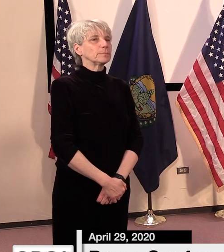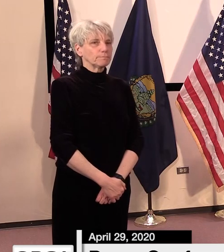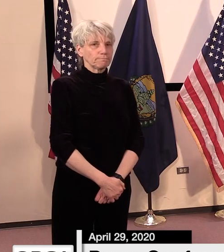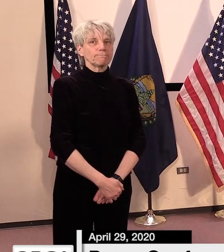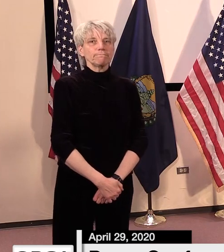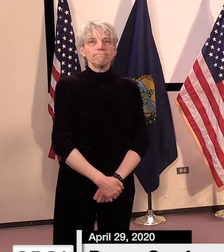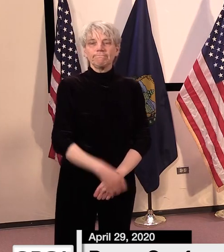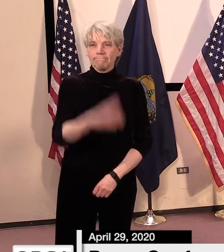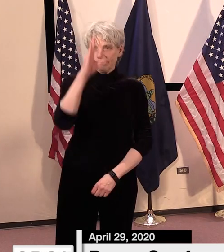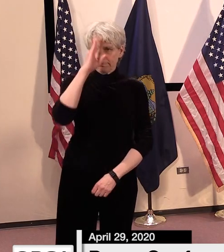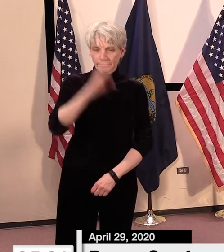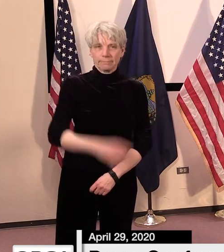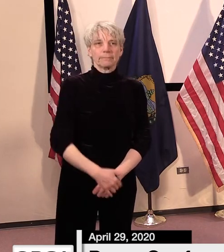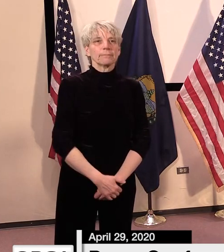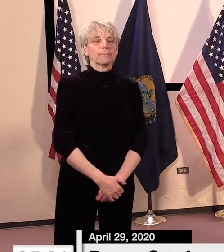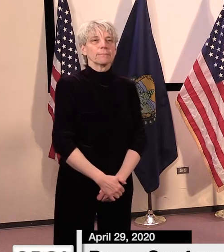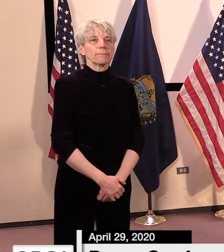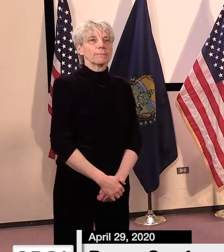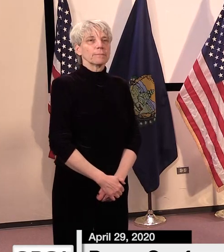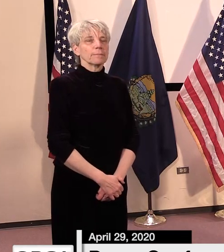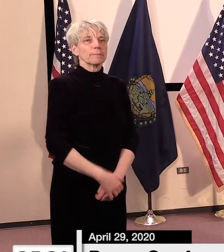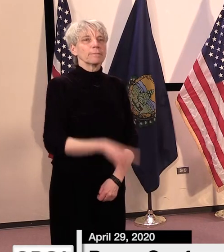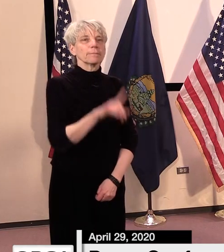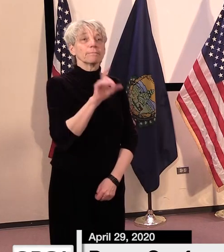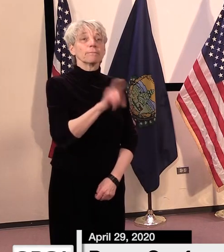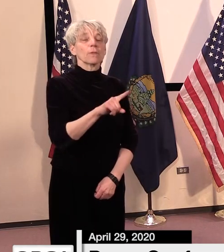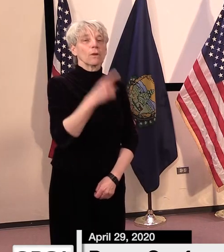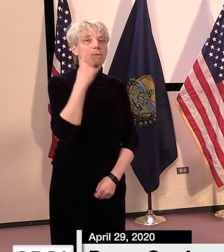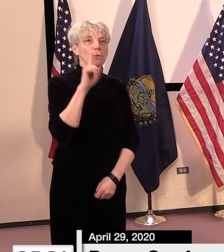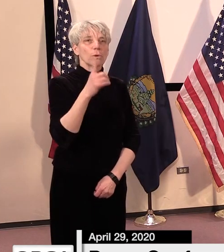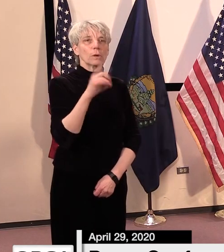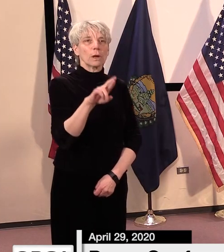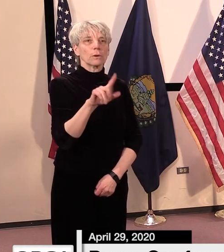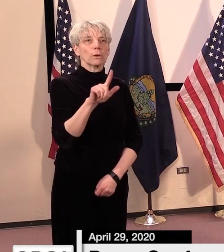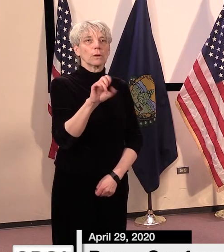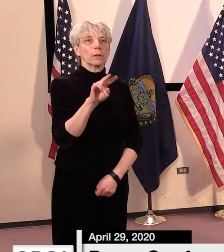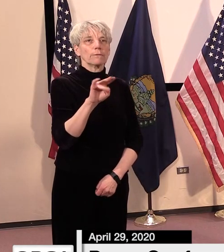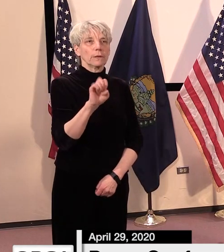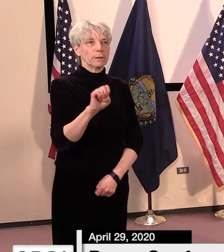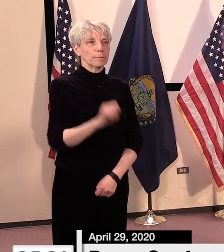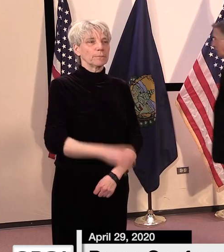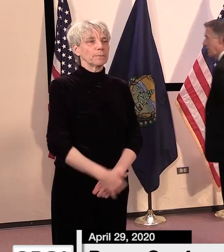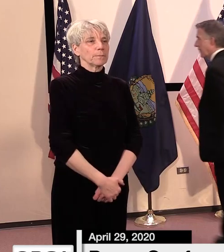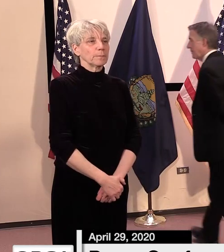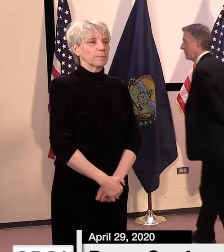Hi. I had a question for Dr. Levine.